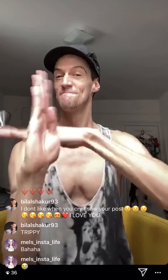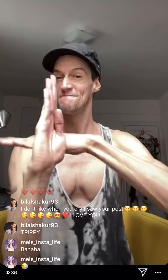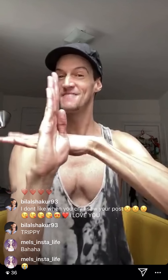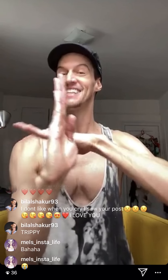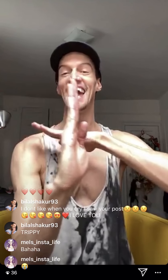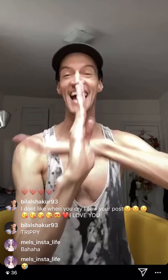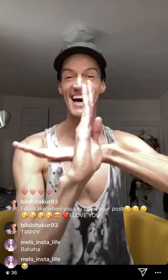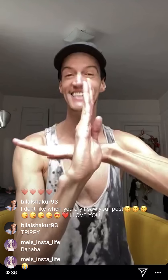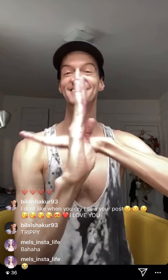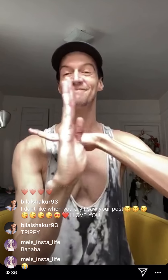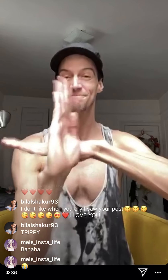Yeah.